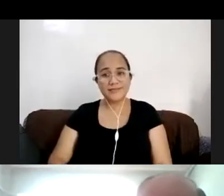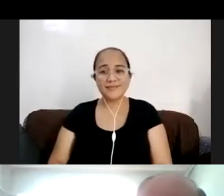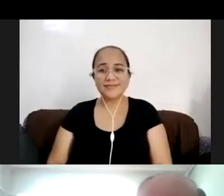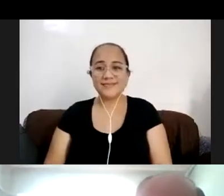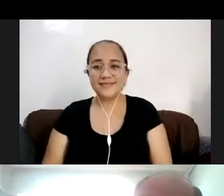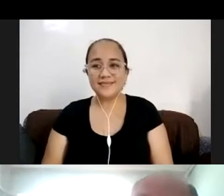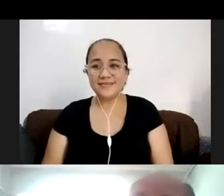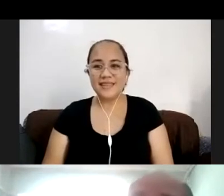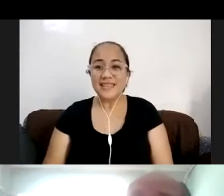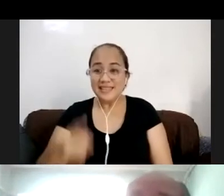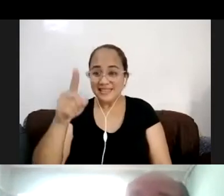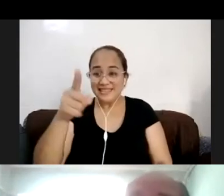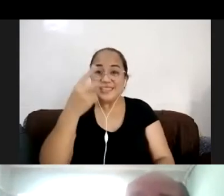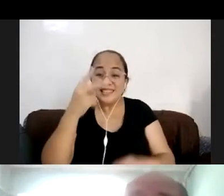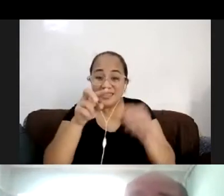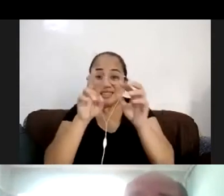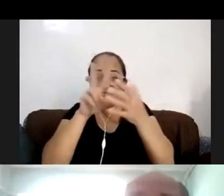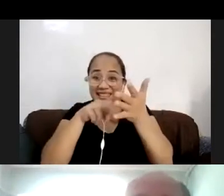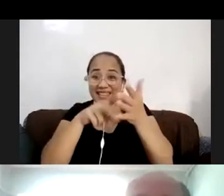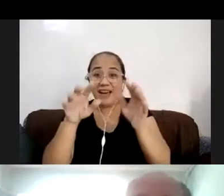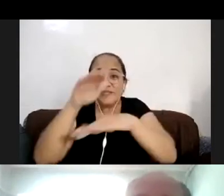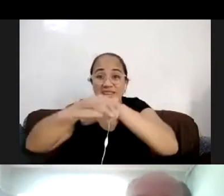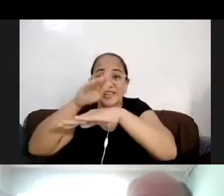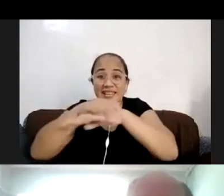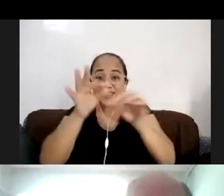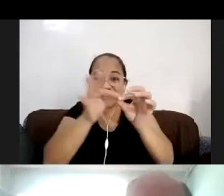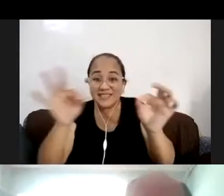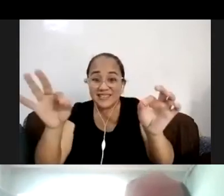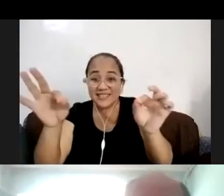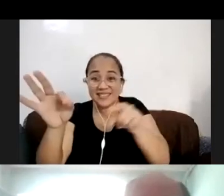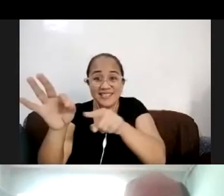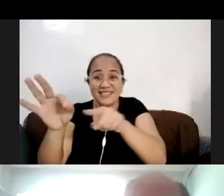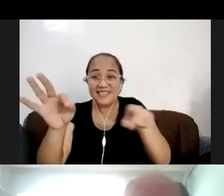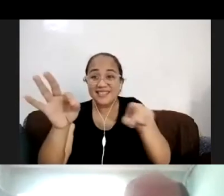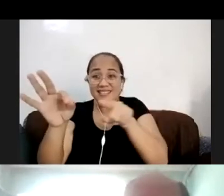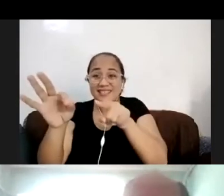Look at the English translation. It will help you.